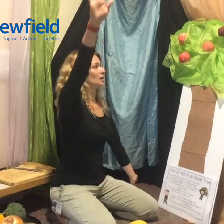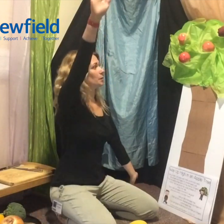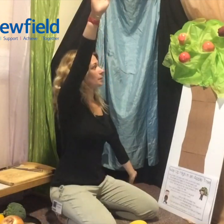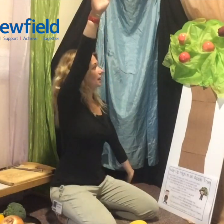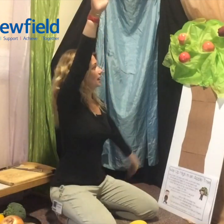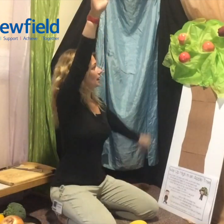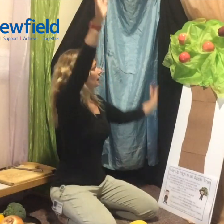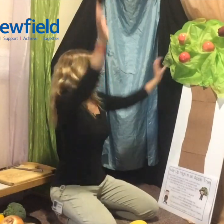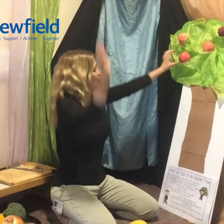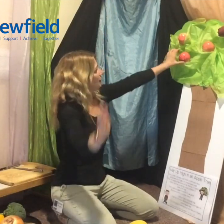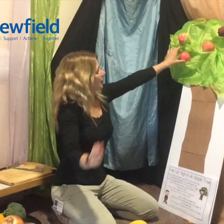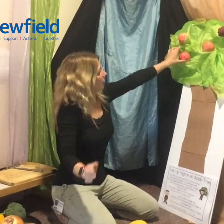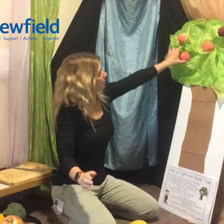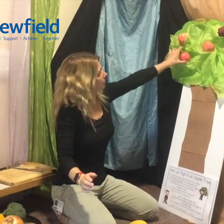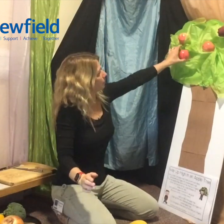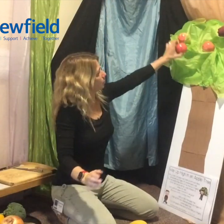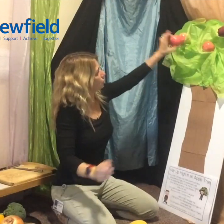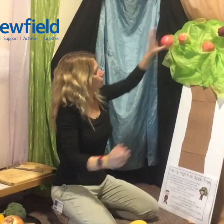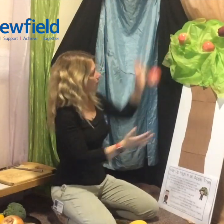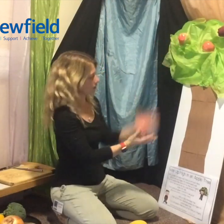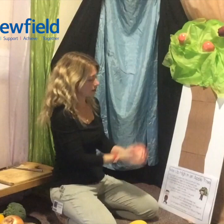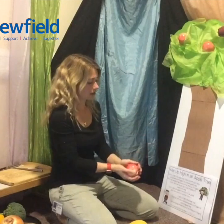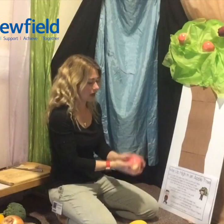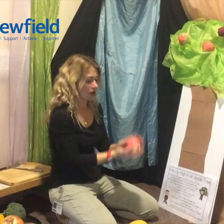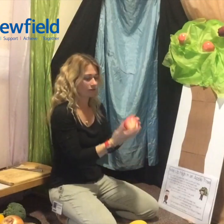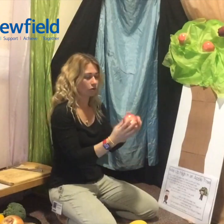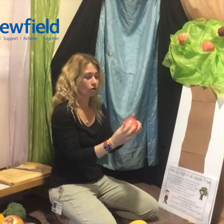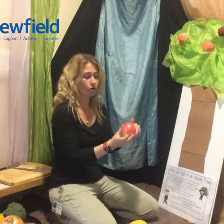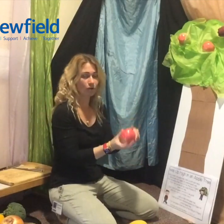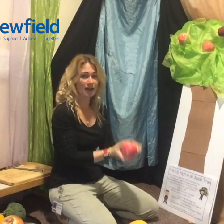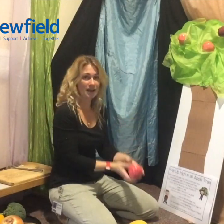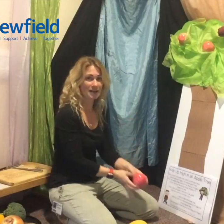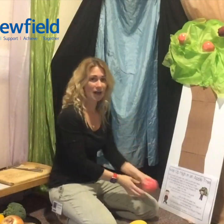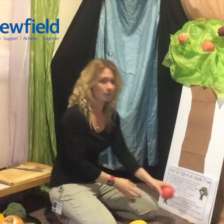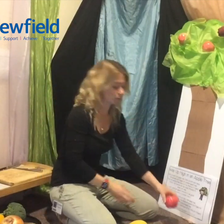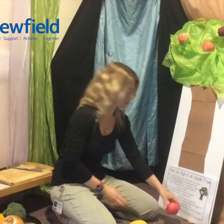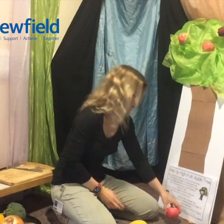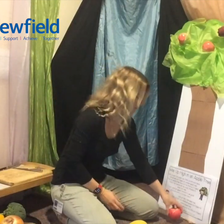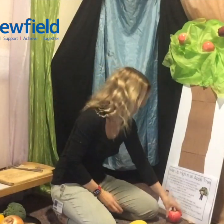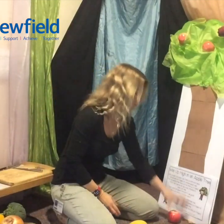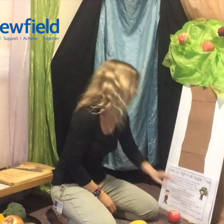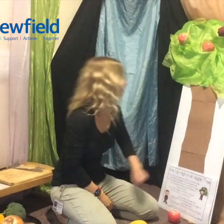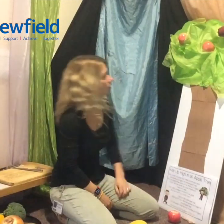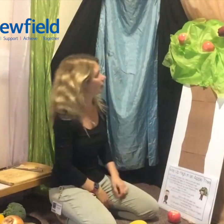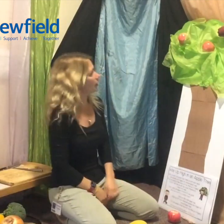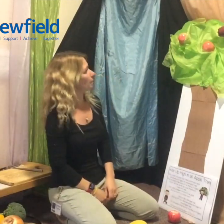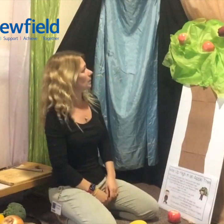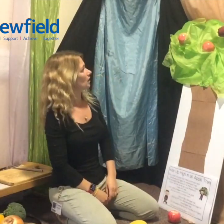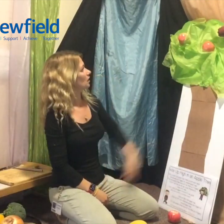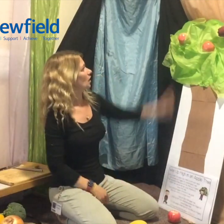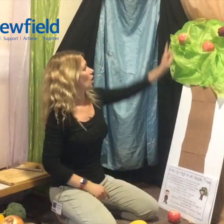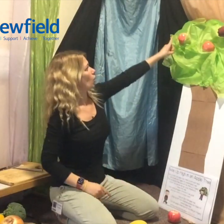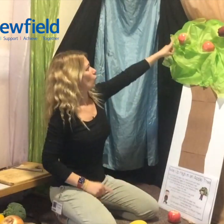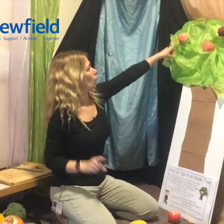up high in an apple tree, 4 red apples smiled down at me.